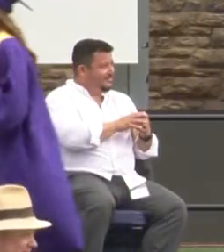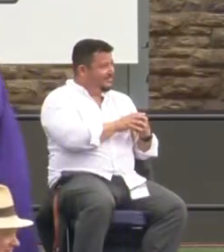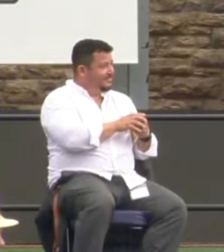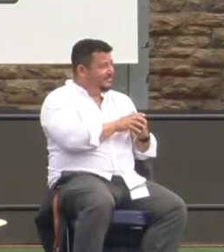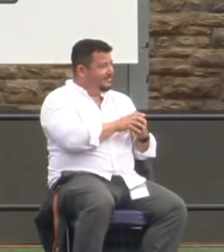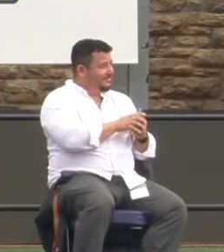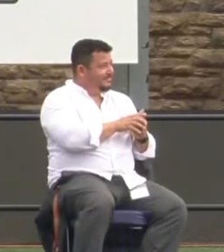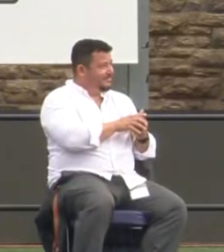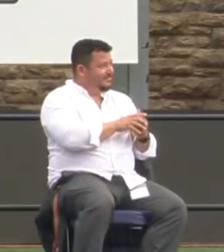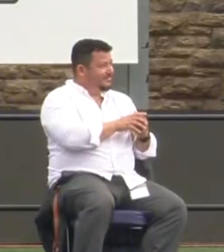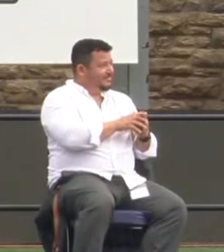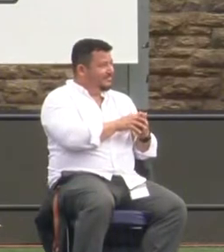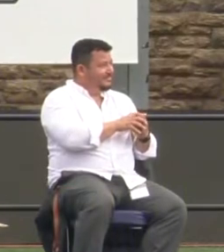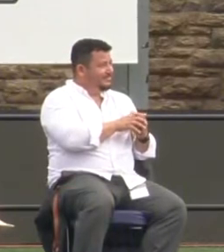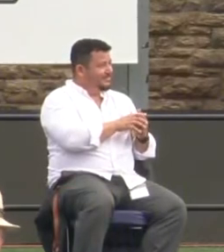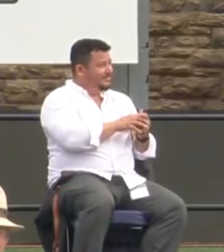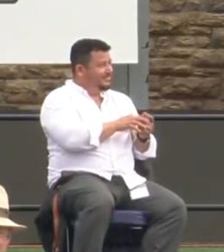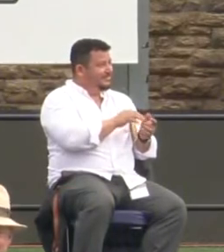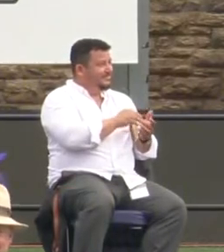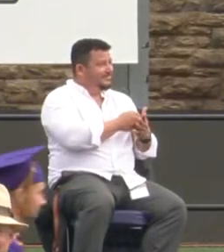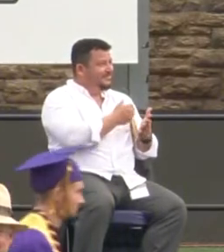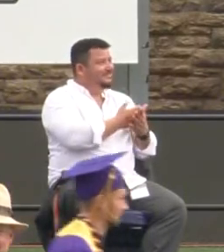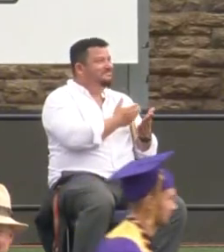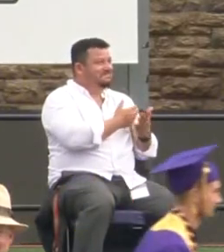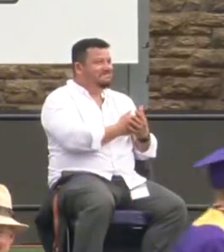Mikkel Clendening.